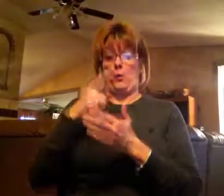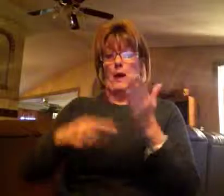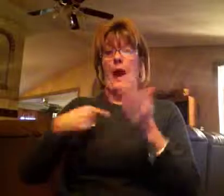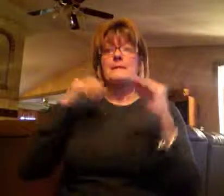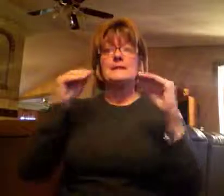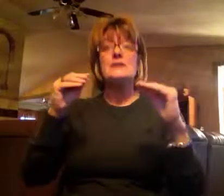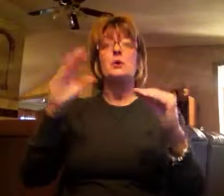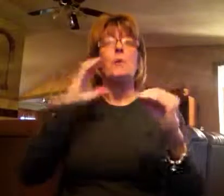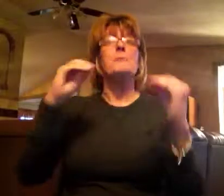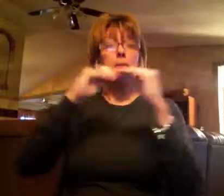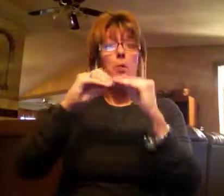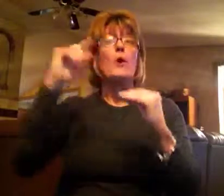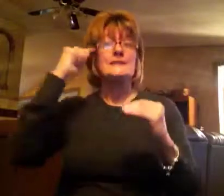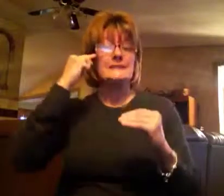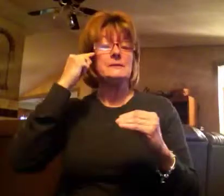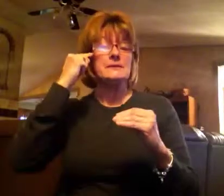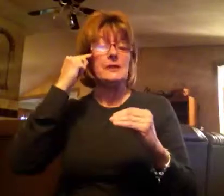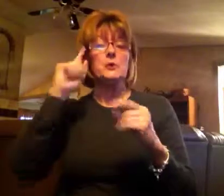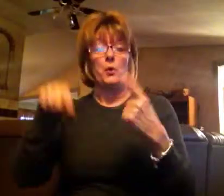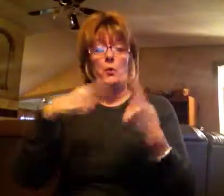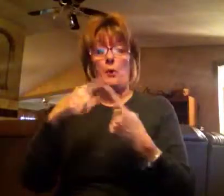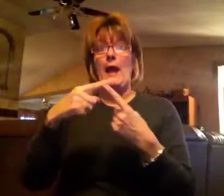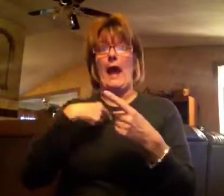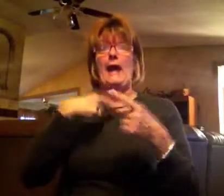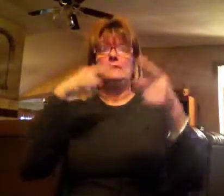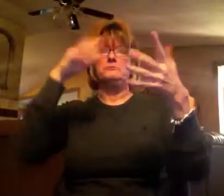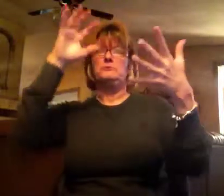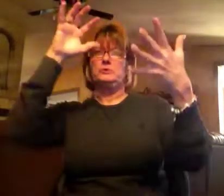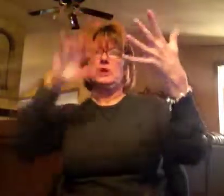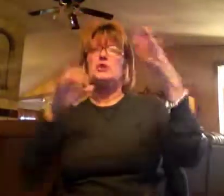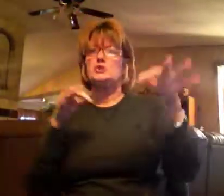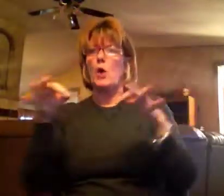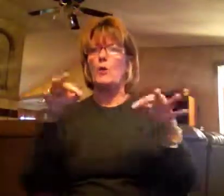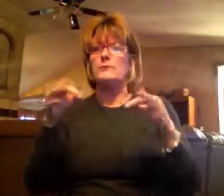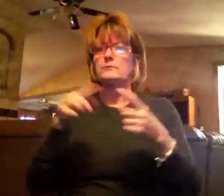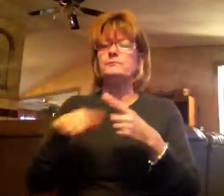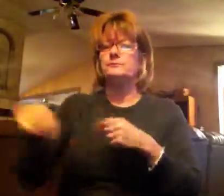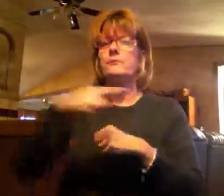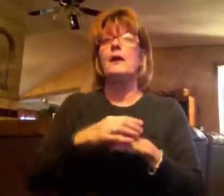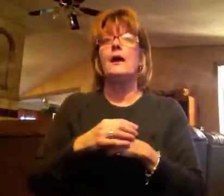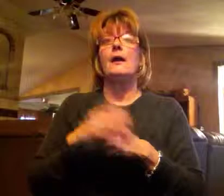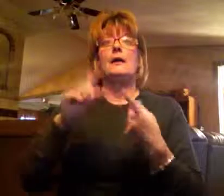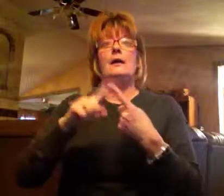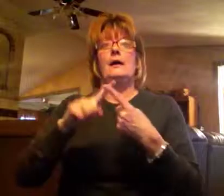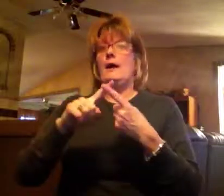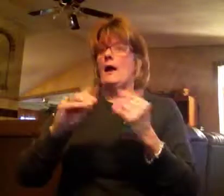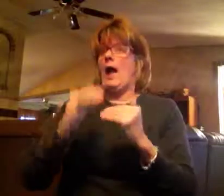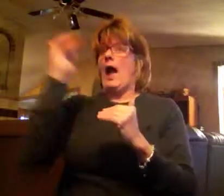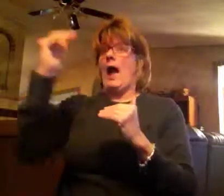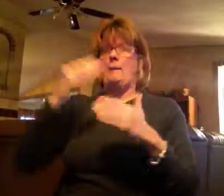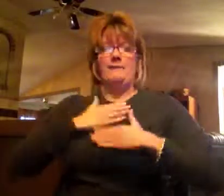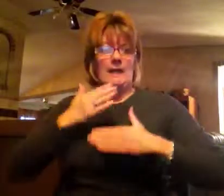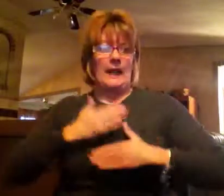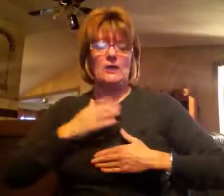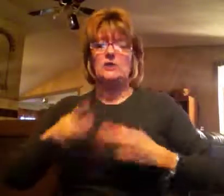the symptoms laid out. So as you can see, the symptoms include, hyperventilation, dizziness, lightheadedness, heart